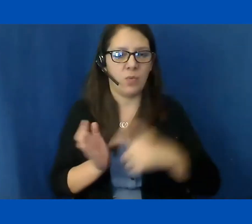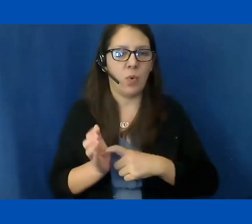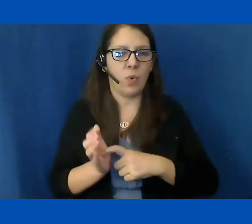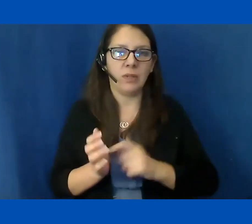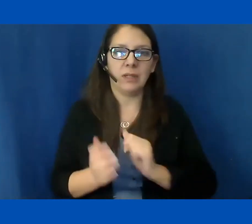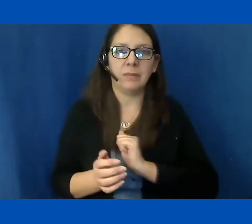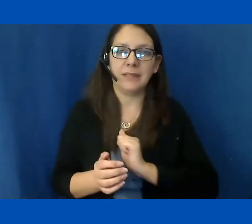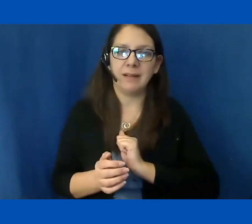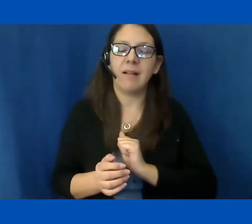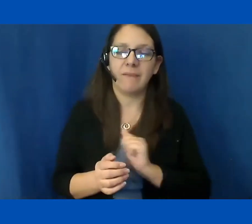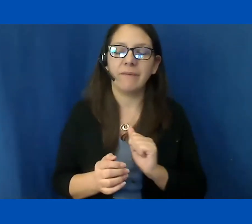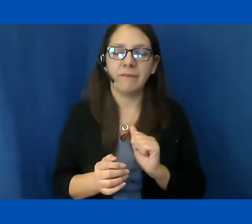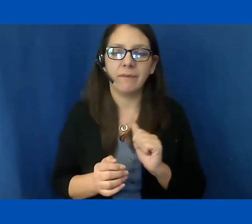um